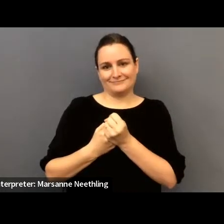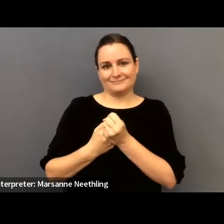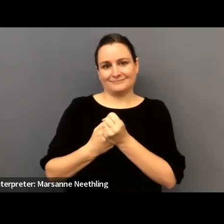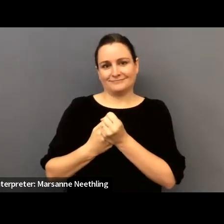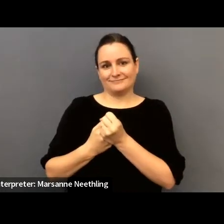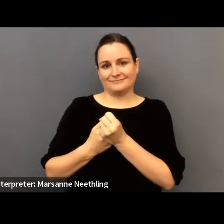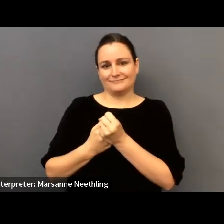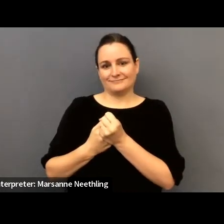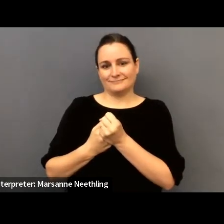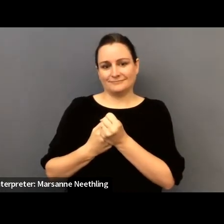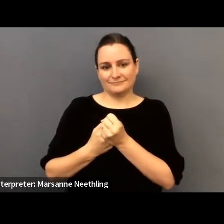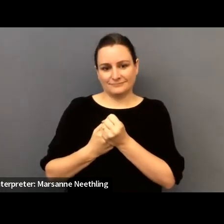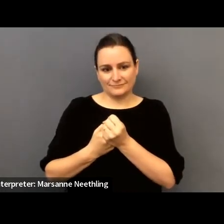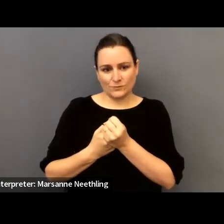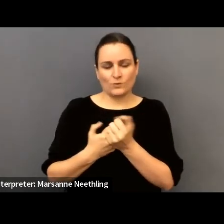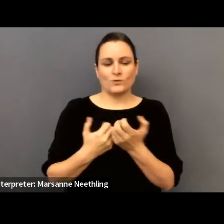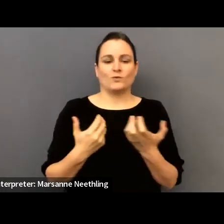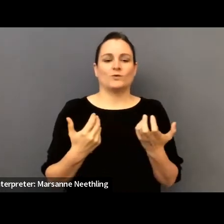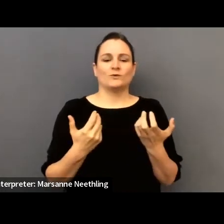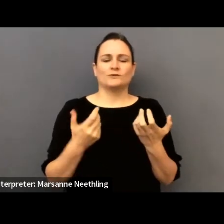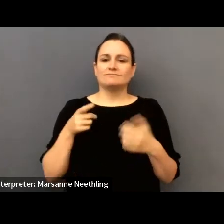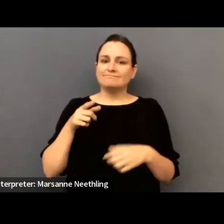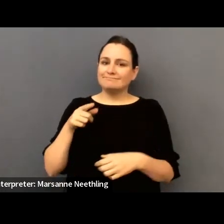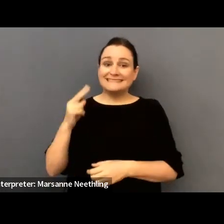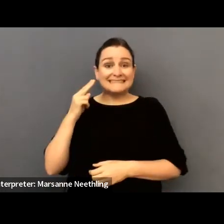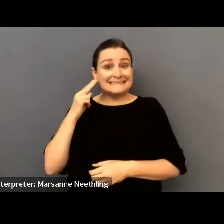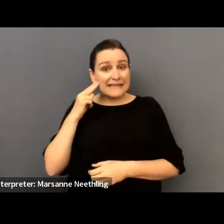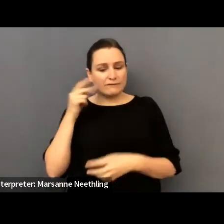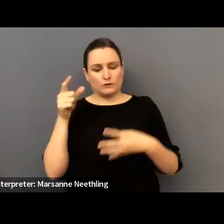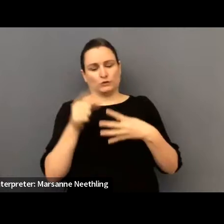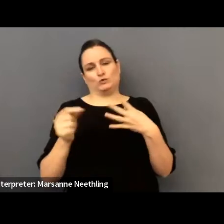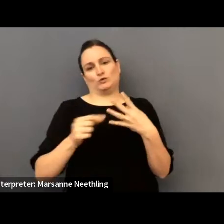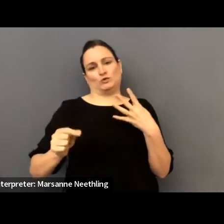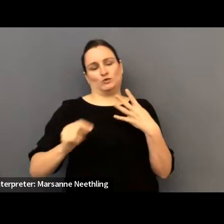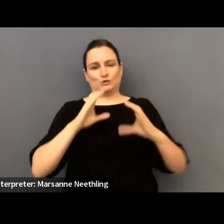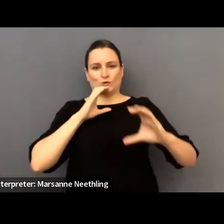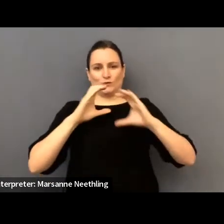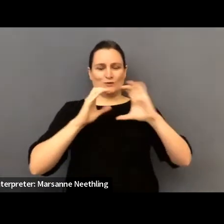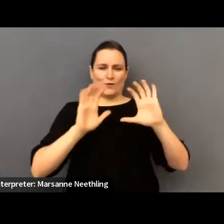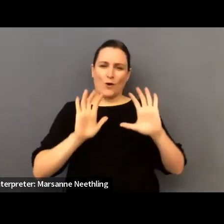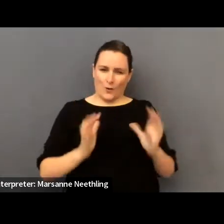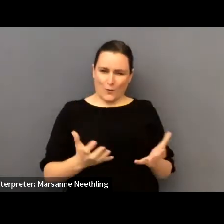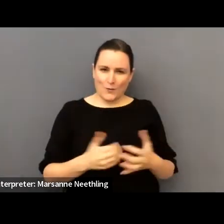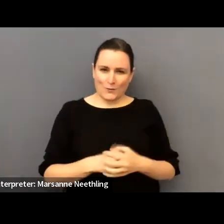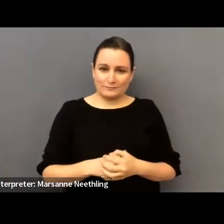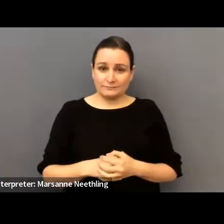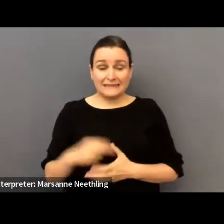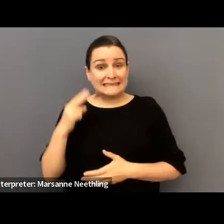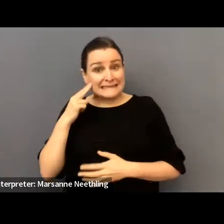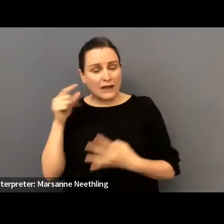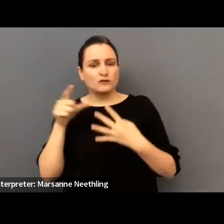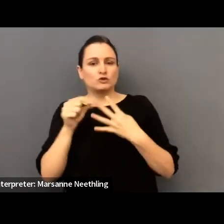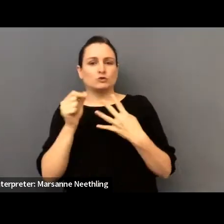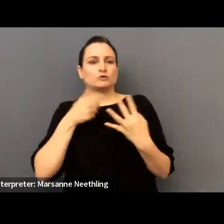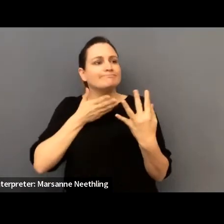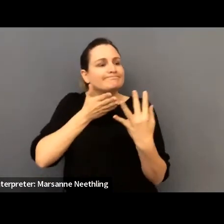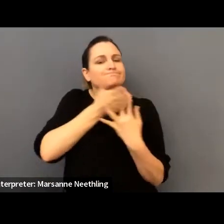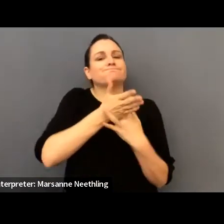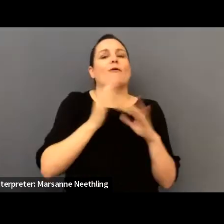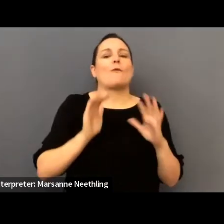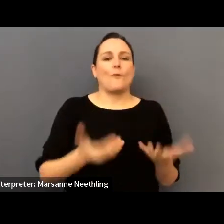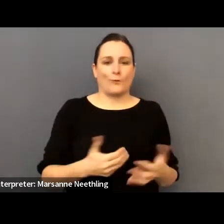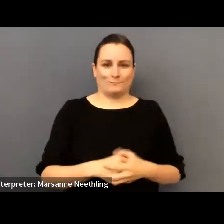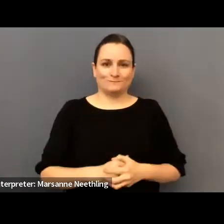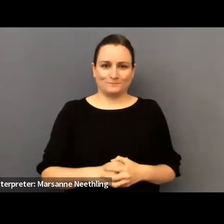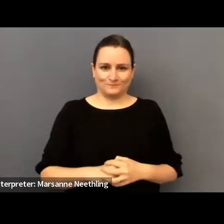different ways of communication and access. So then we must also think about the sign language